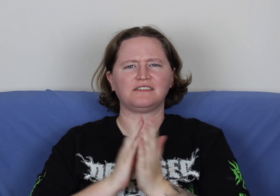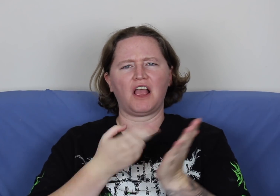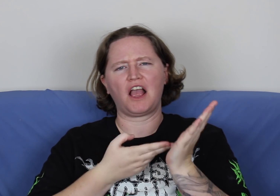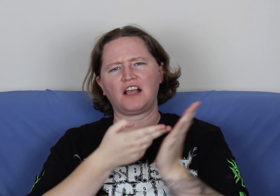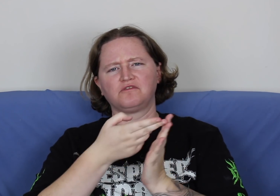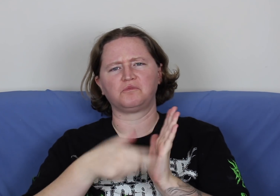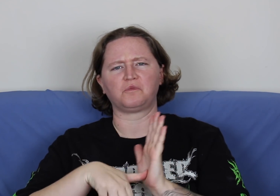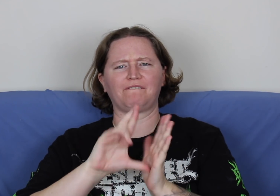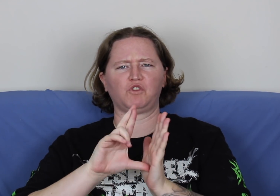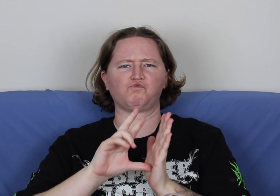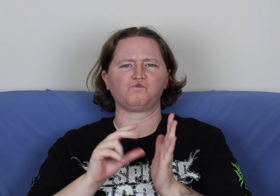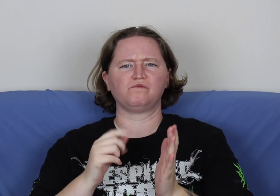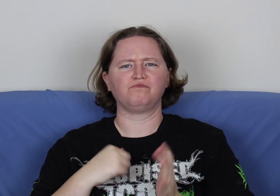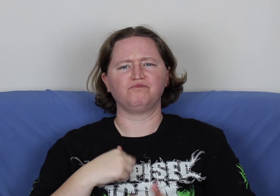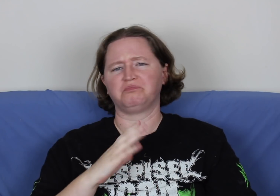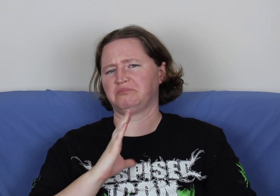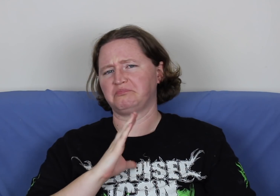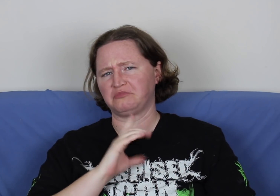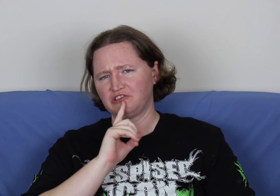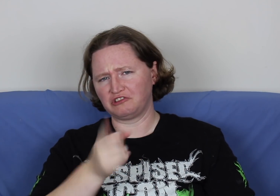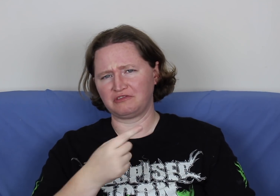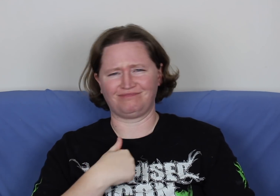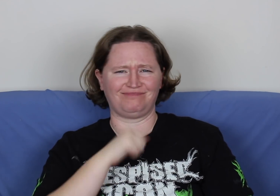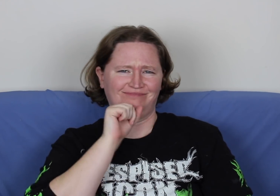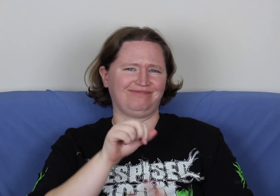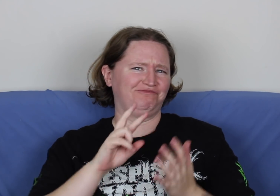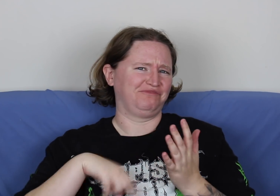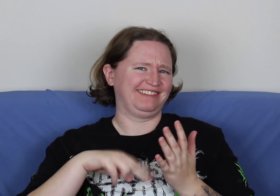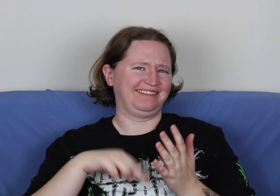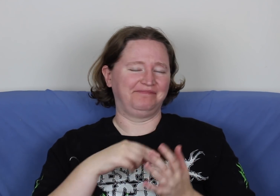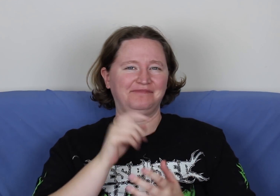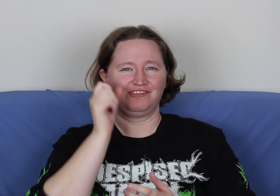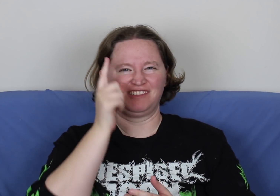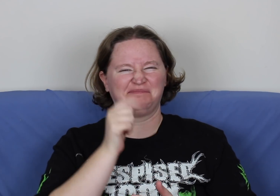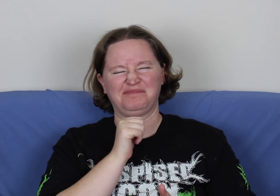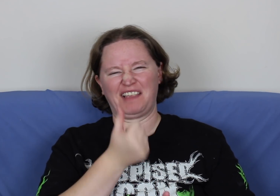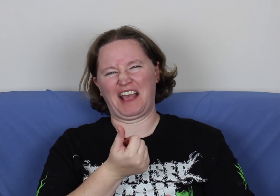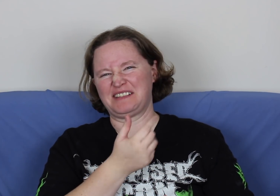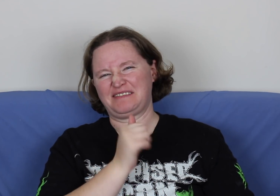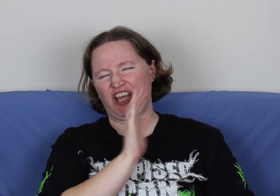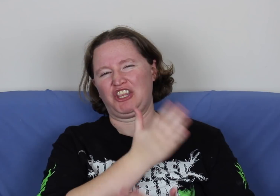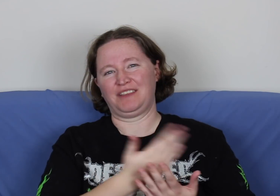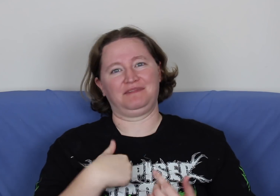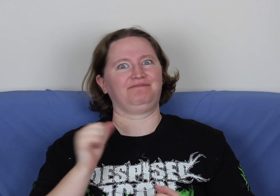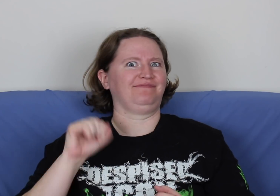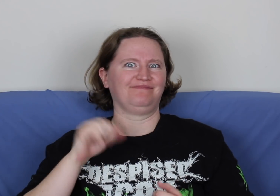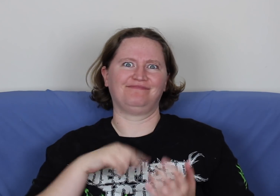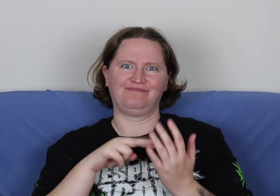and they asked us to give an honest review. And I thought, sure, why not? I love reading. However, it's not really Jill's thing,